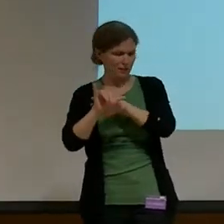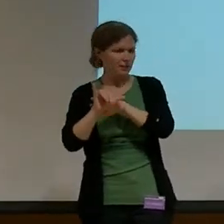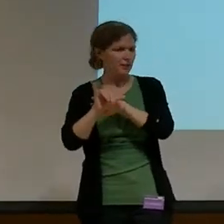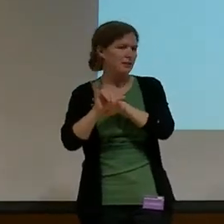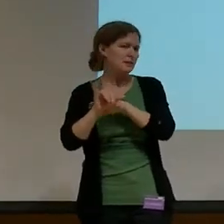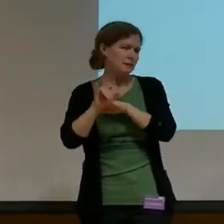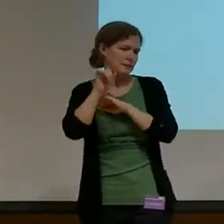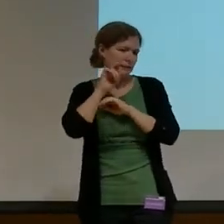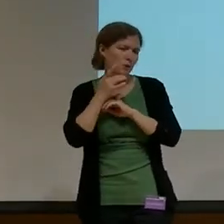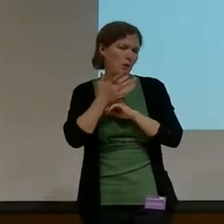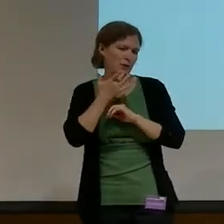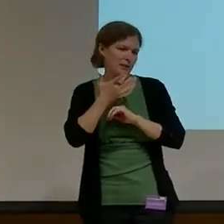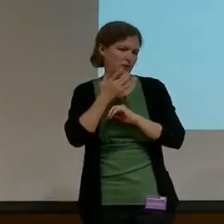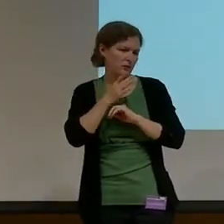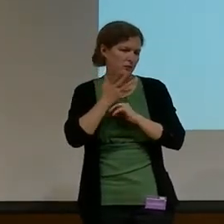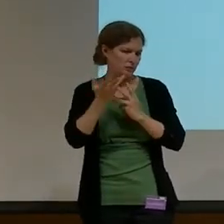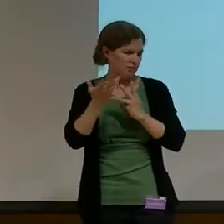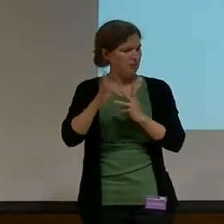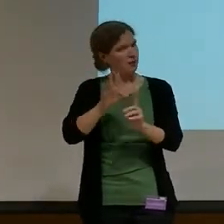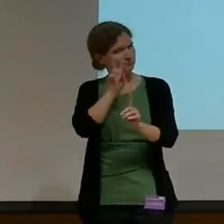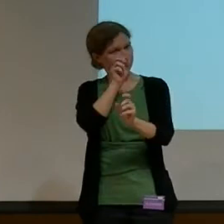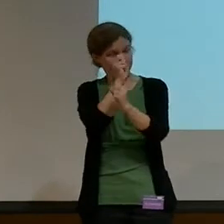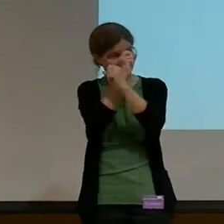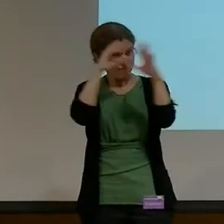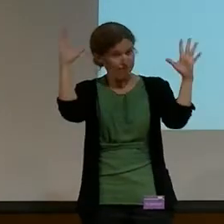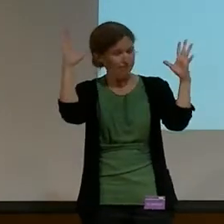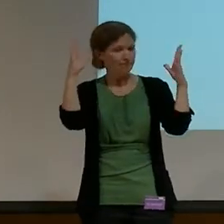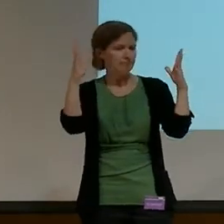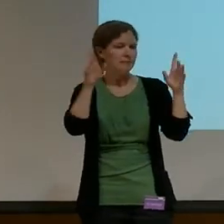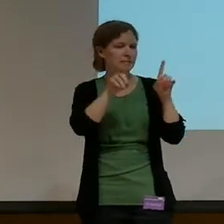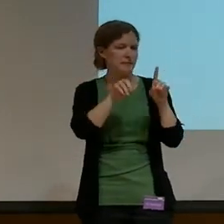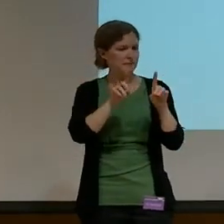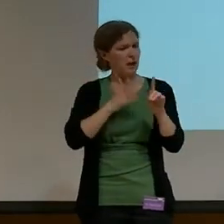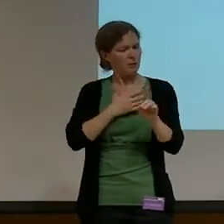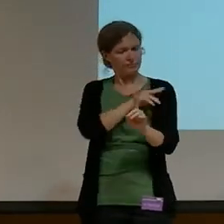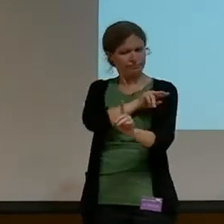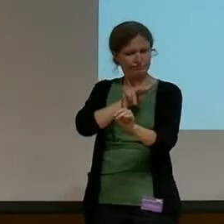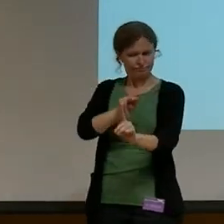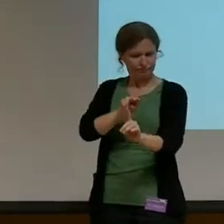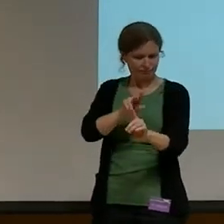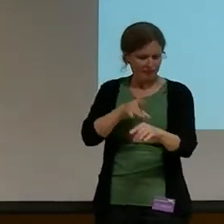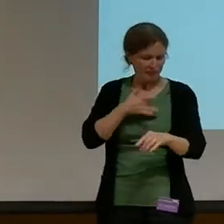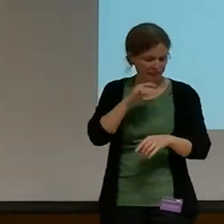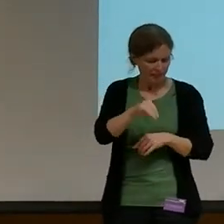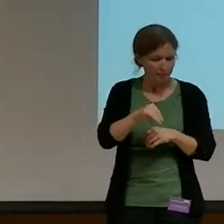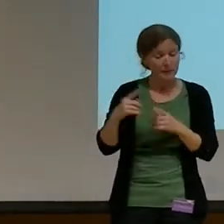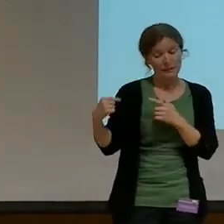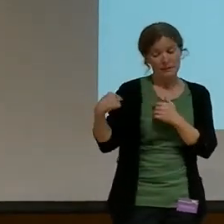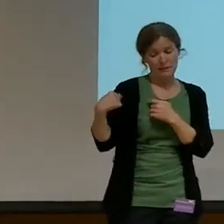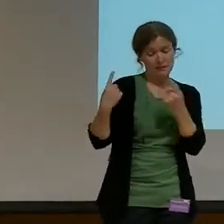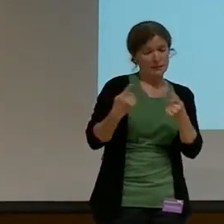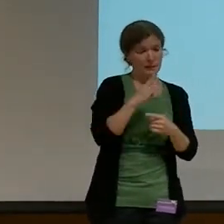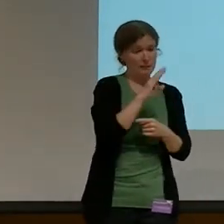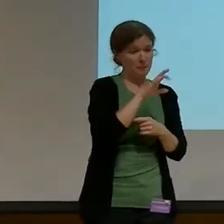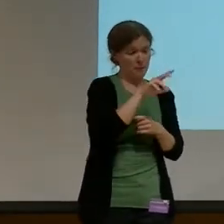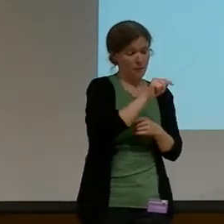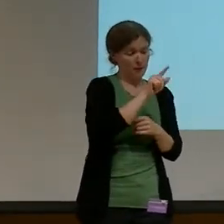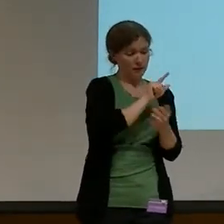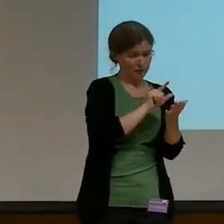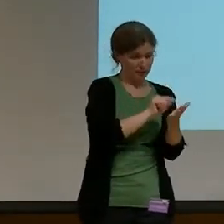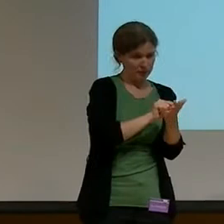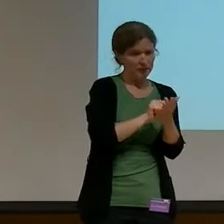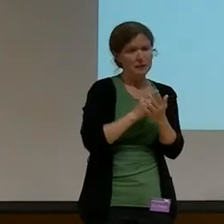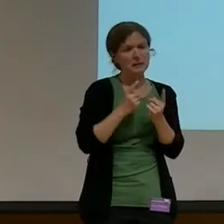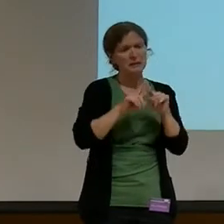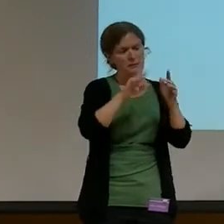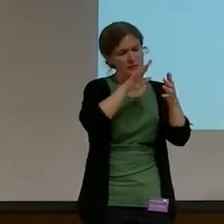sexual orientation, or best conceptualized as a sexual orientation, the way that our field would see it. Since then, we've done a number of studies, so